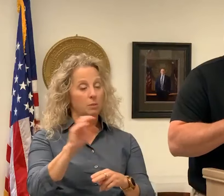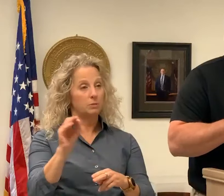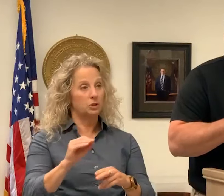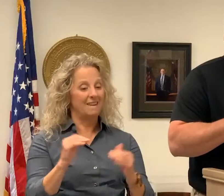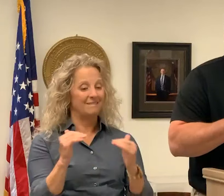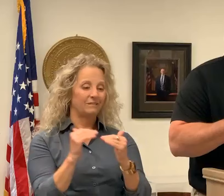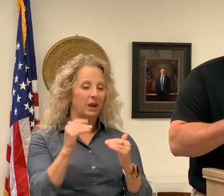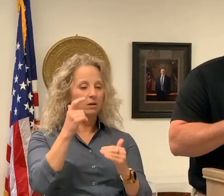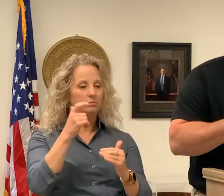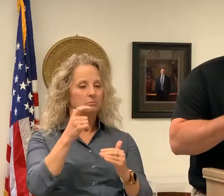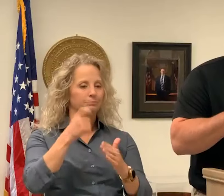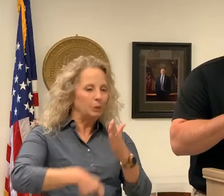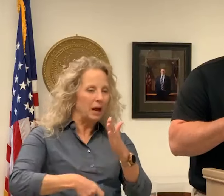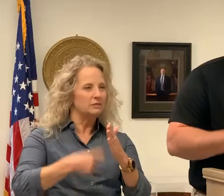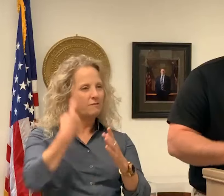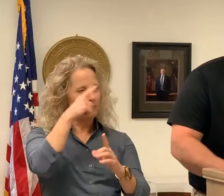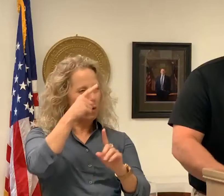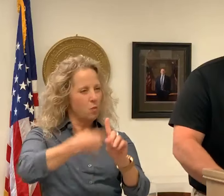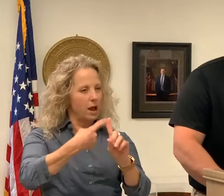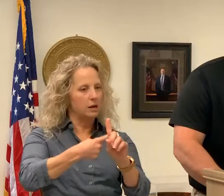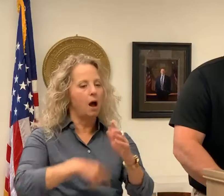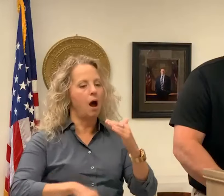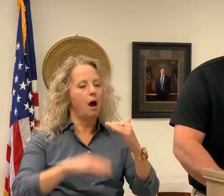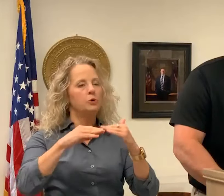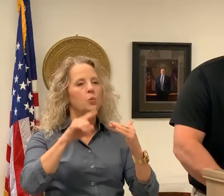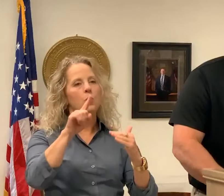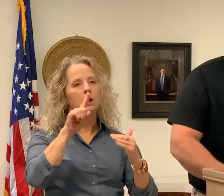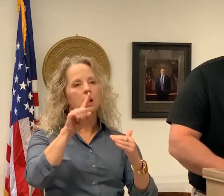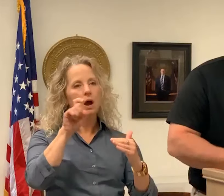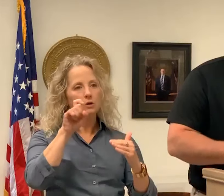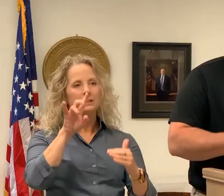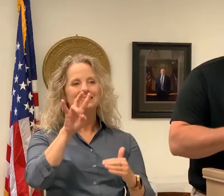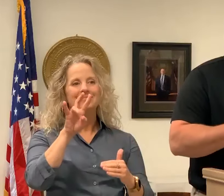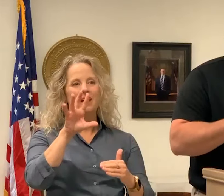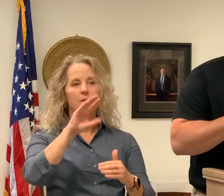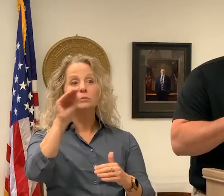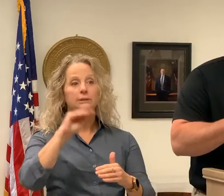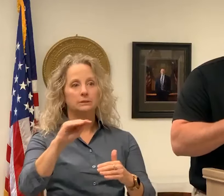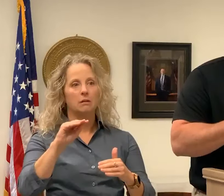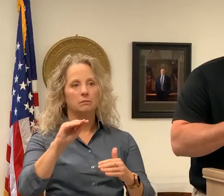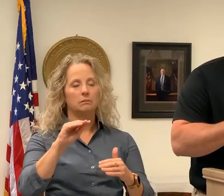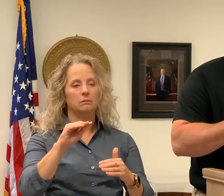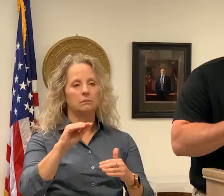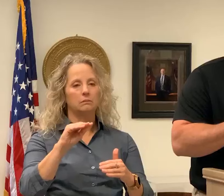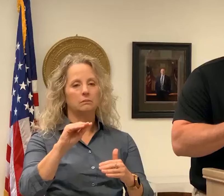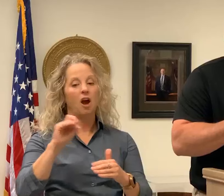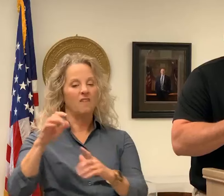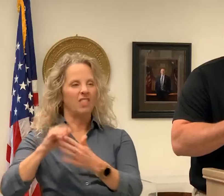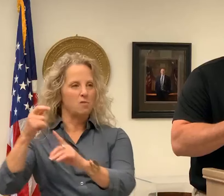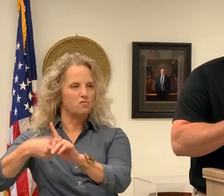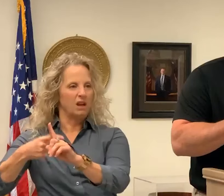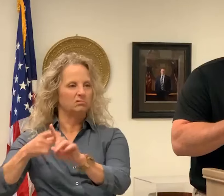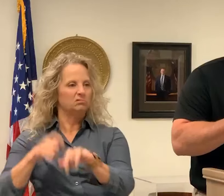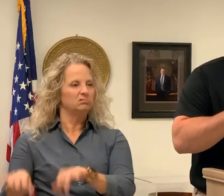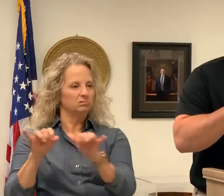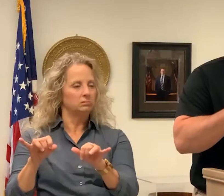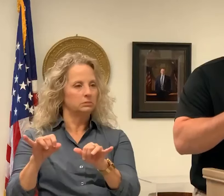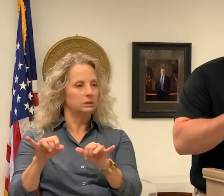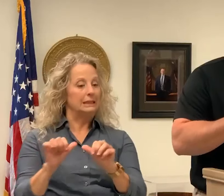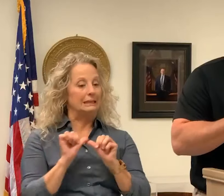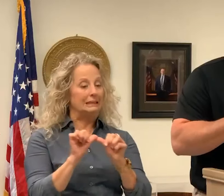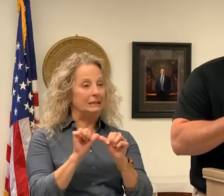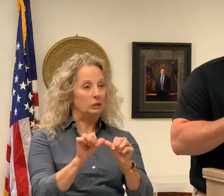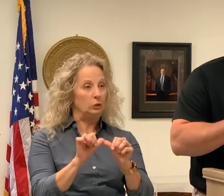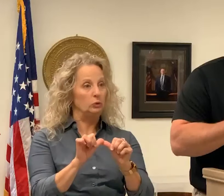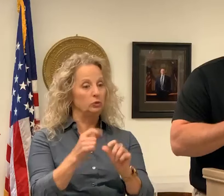fair market rental rate to 175%. That should provide the necessary funds to continue to rent, and